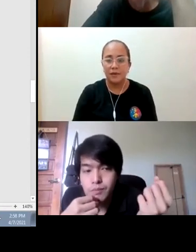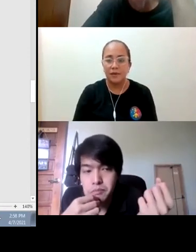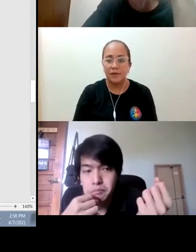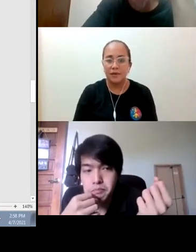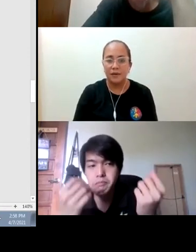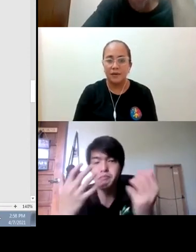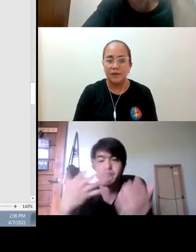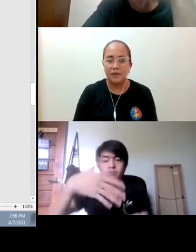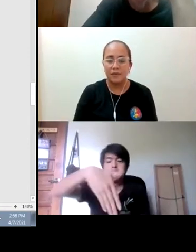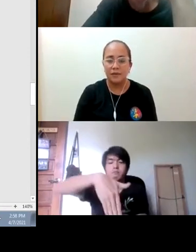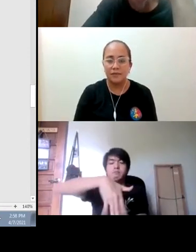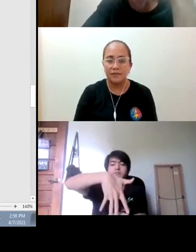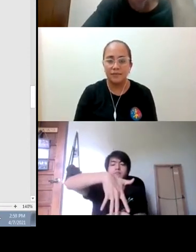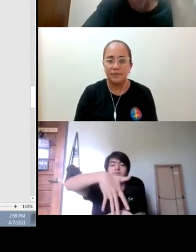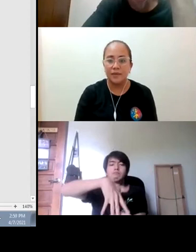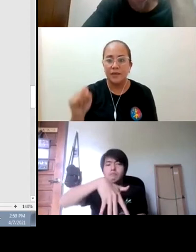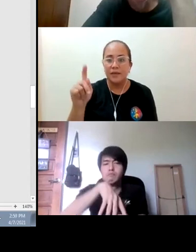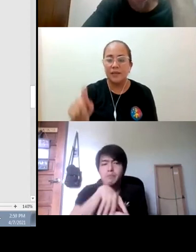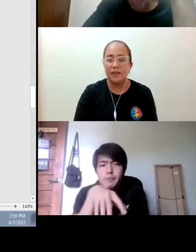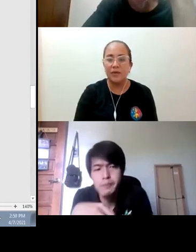Yes. Okay.